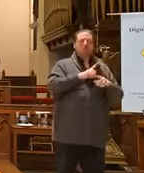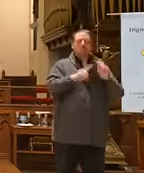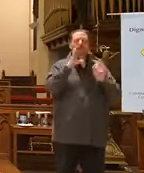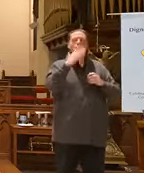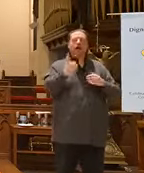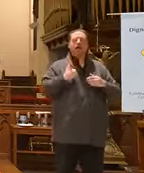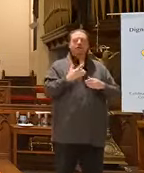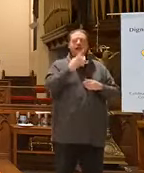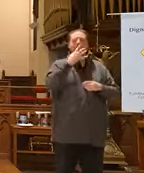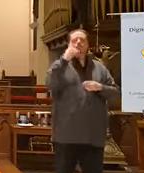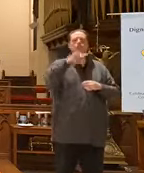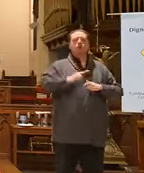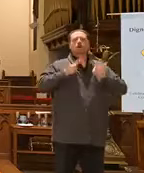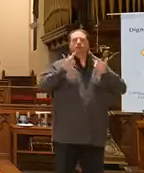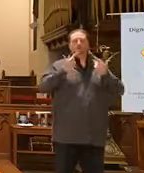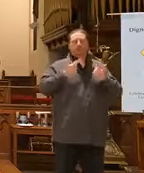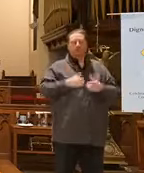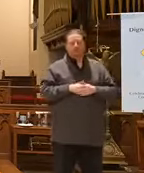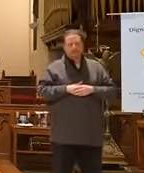light of life.